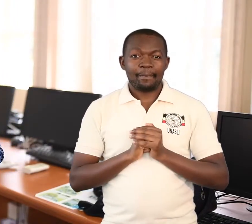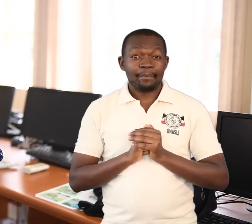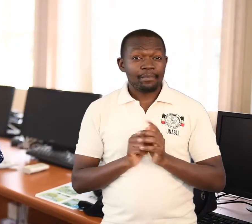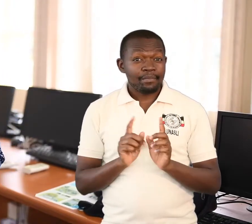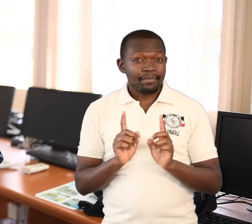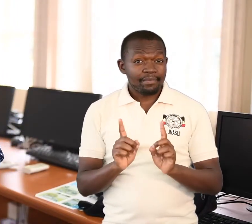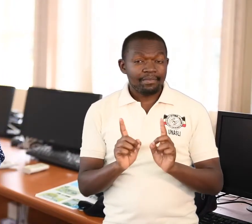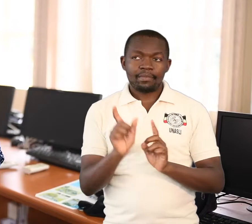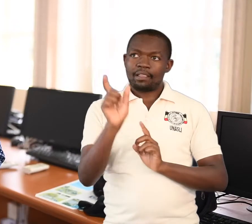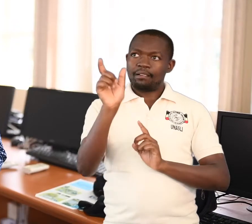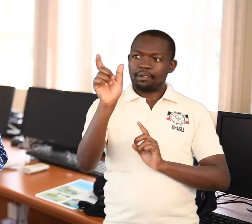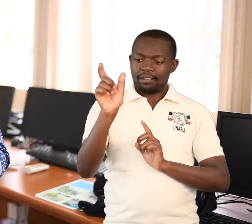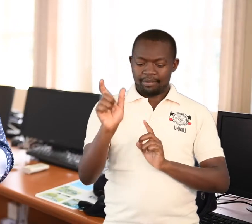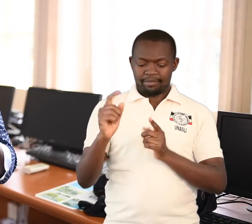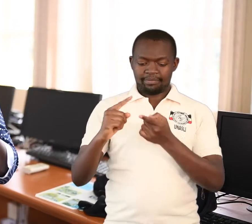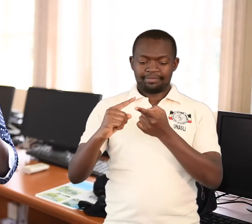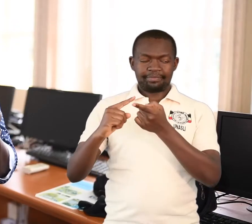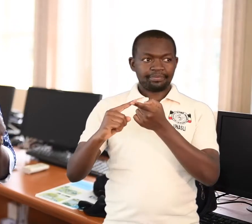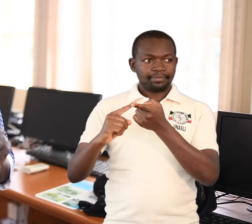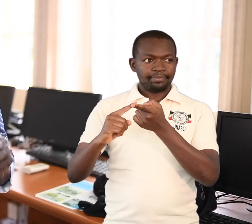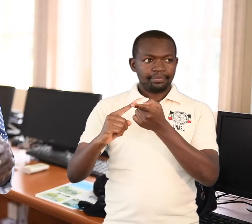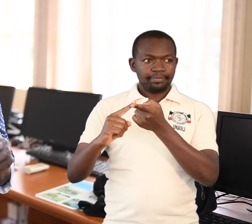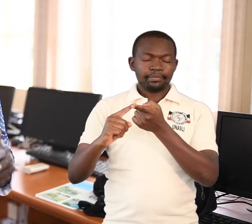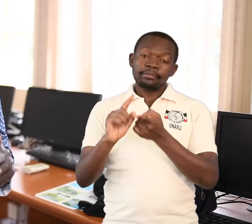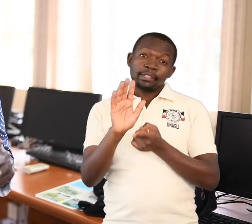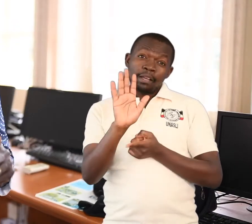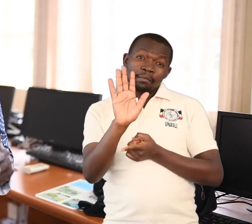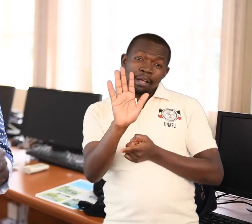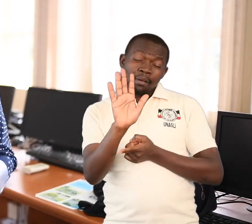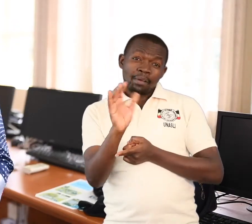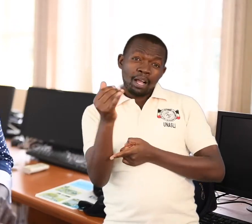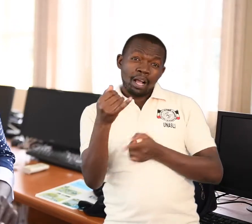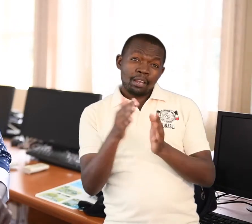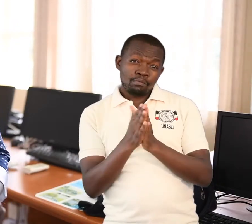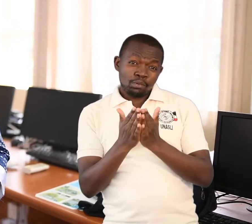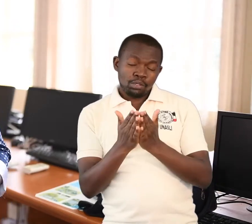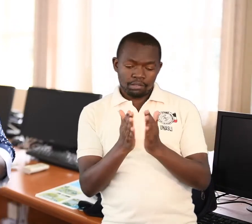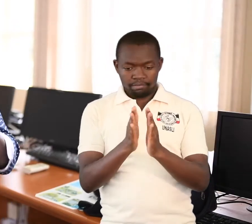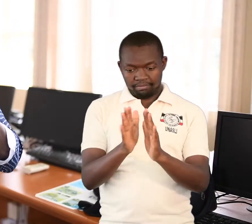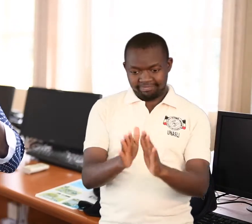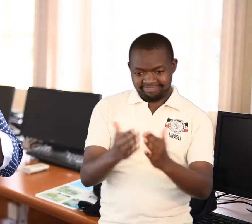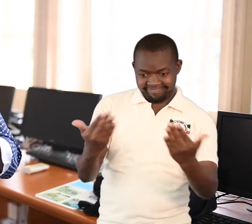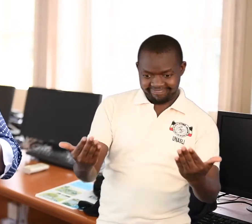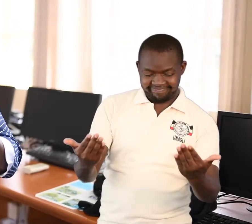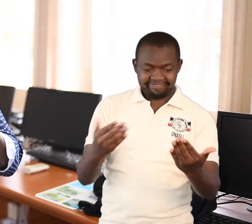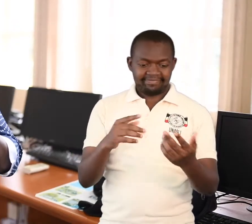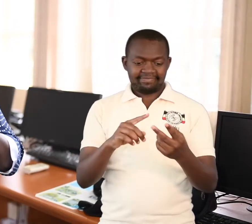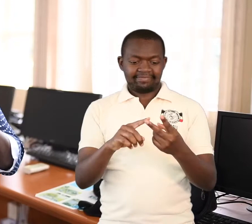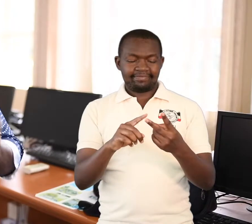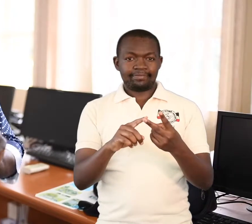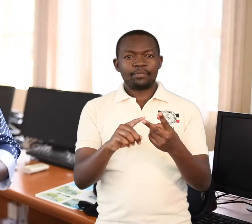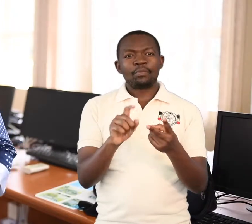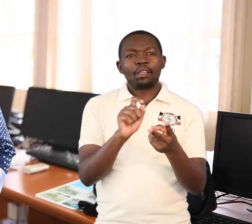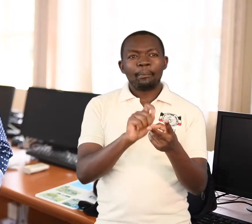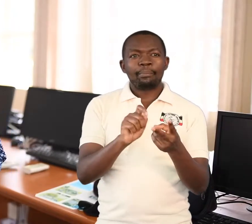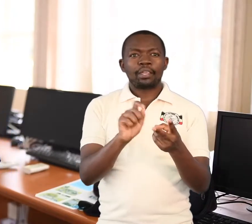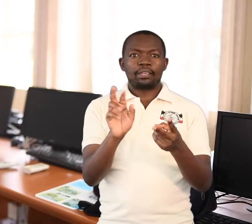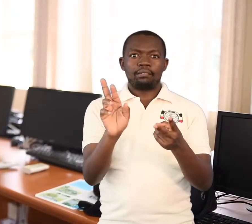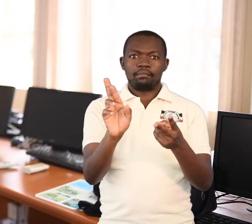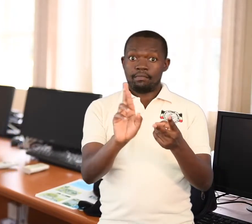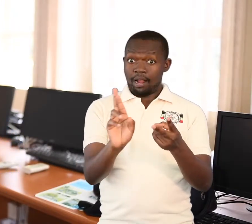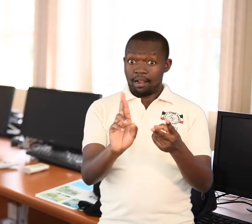These are the terms. Have your art book open and have your pen ready to